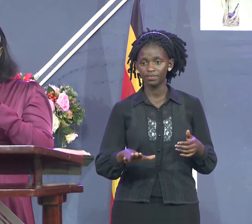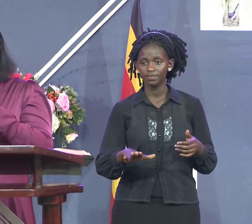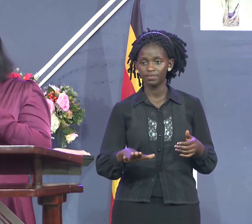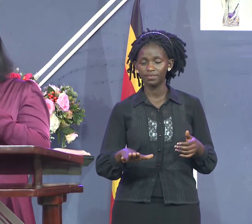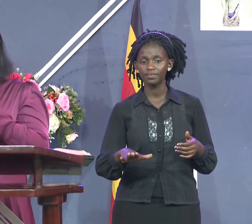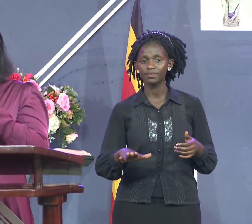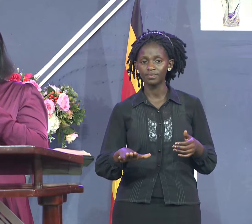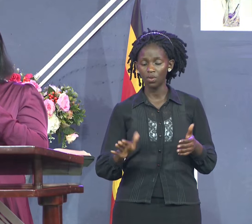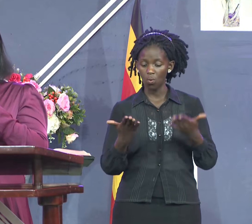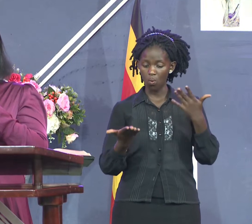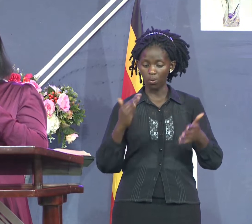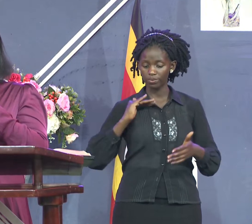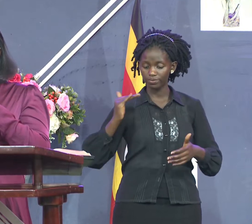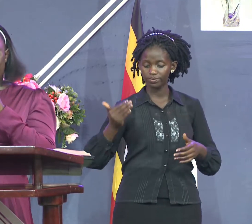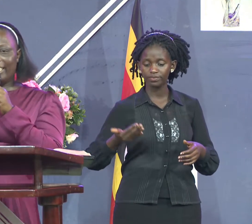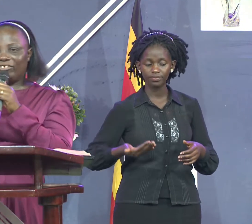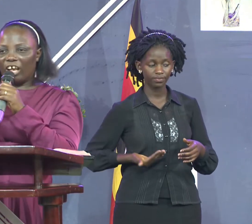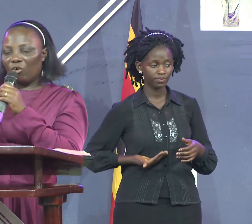obo mchala, the mother